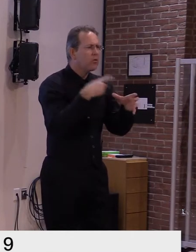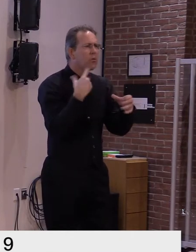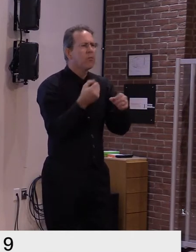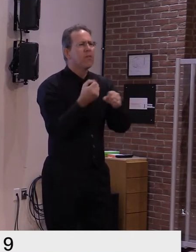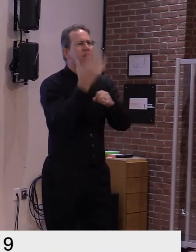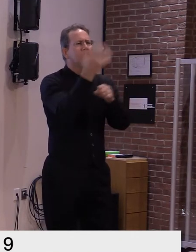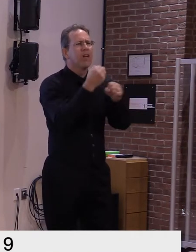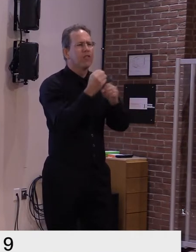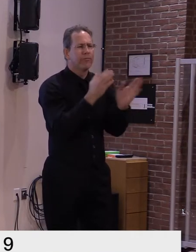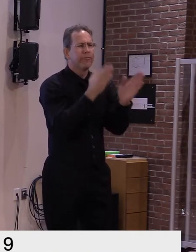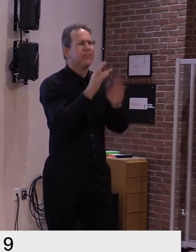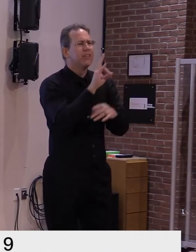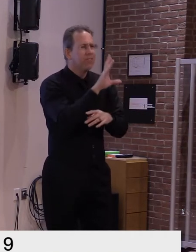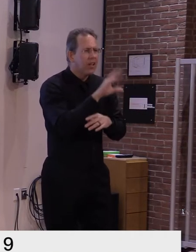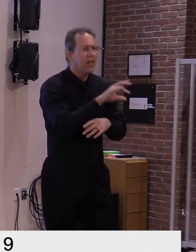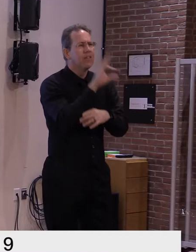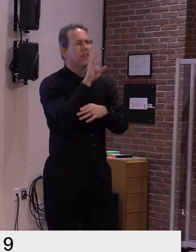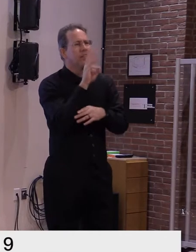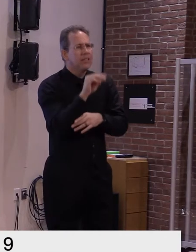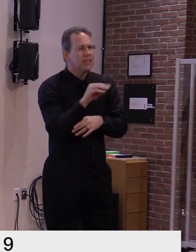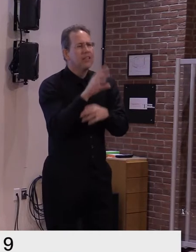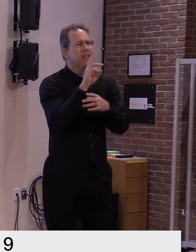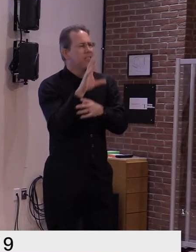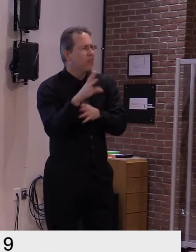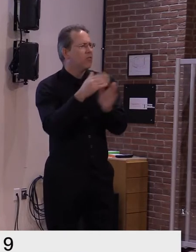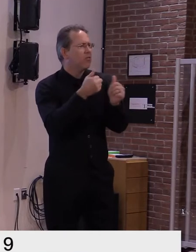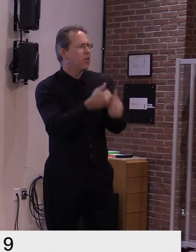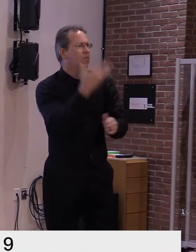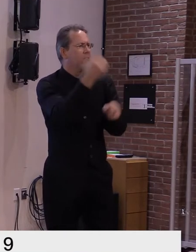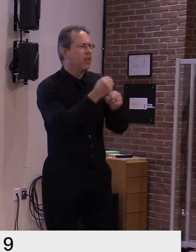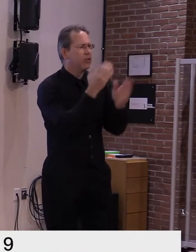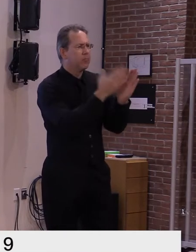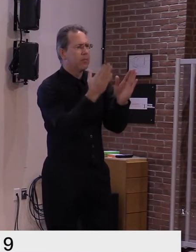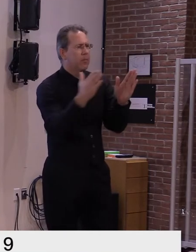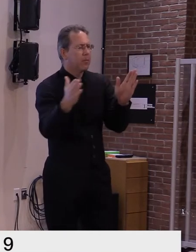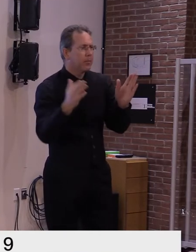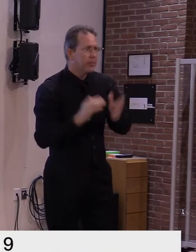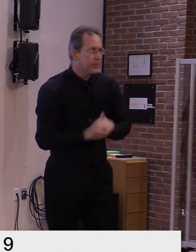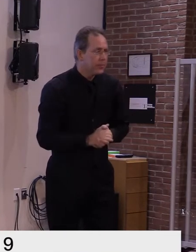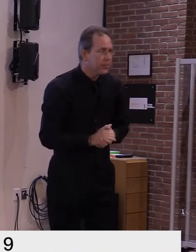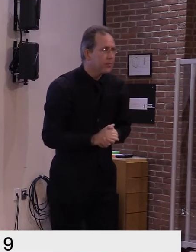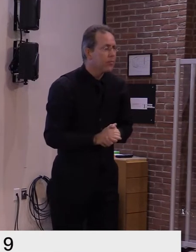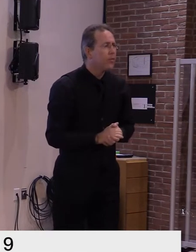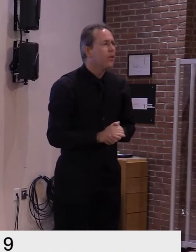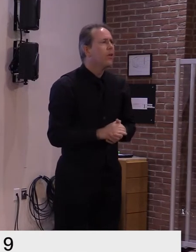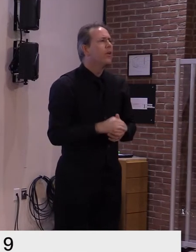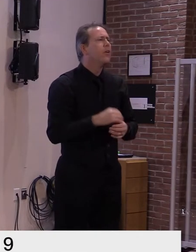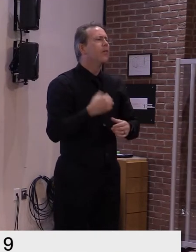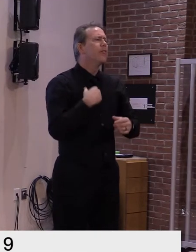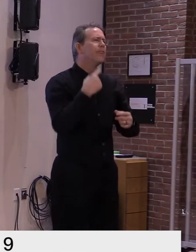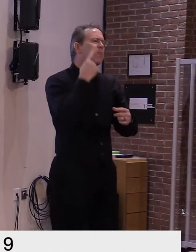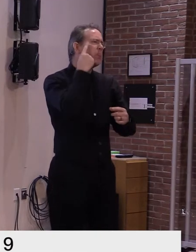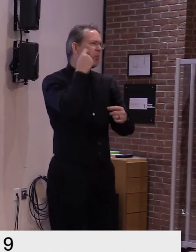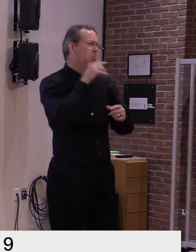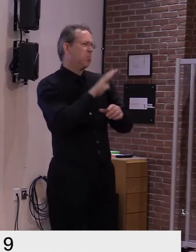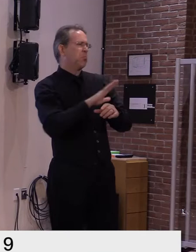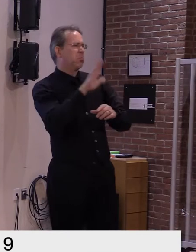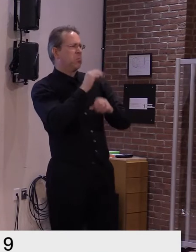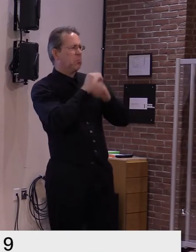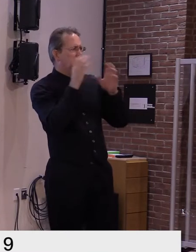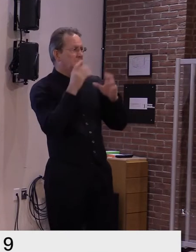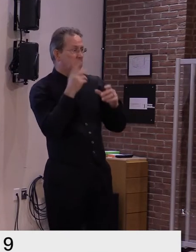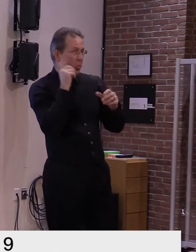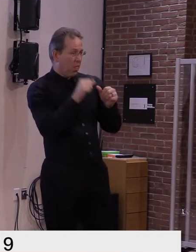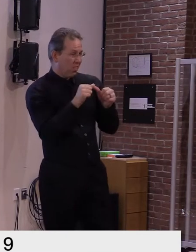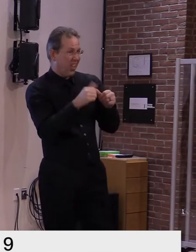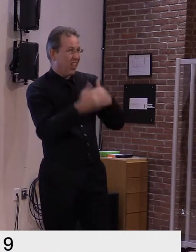125,000 Vermonters. With current allocations, it will take probably until the start of the spring to finish these